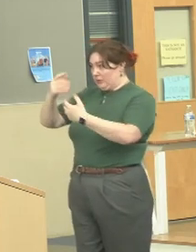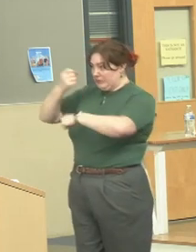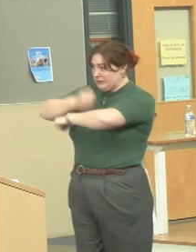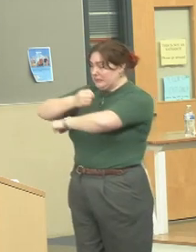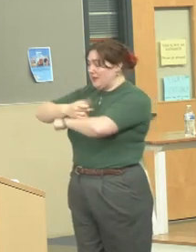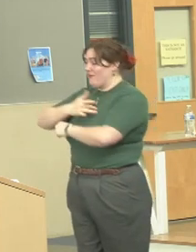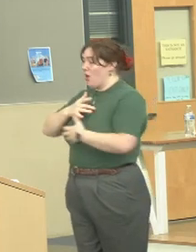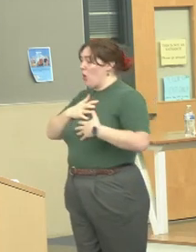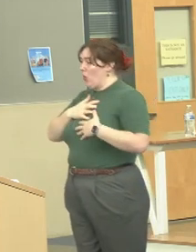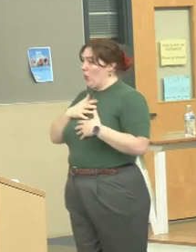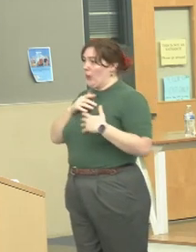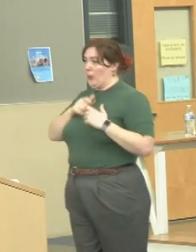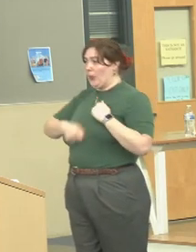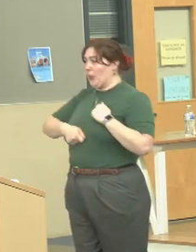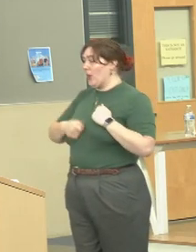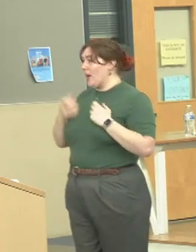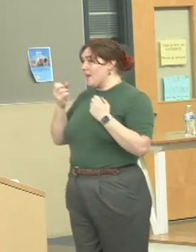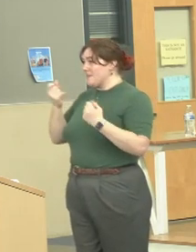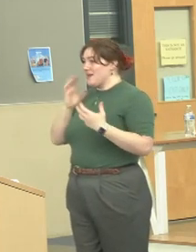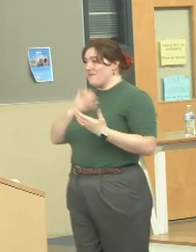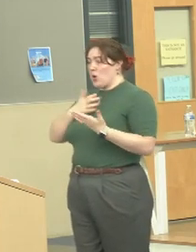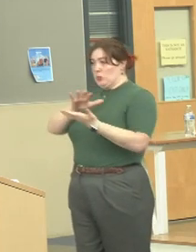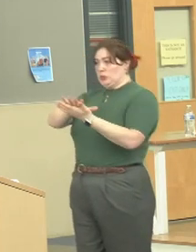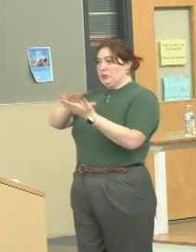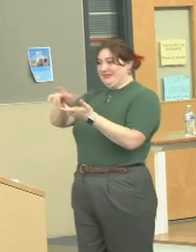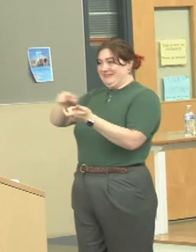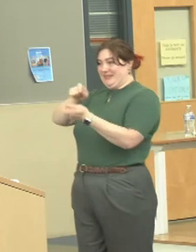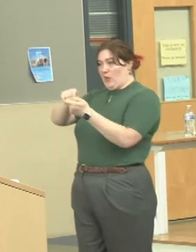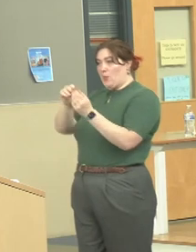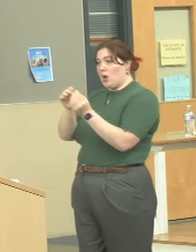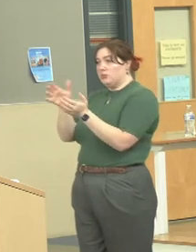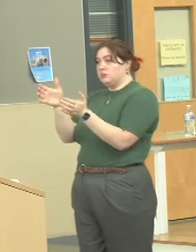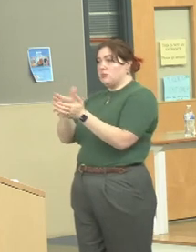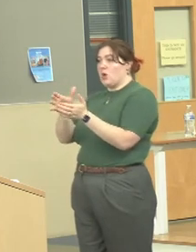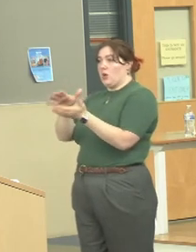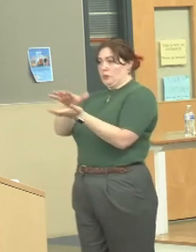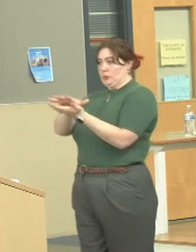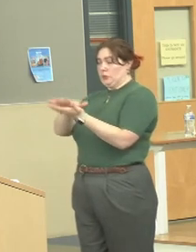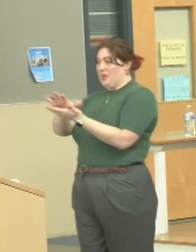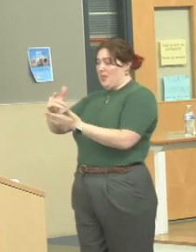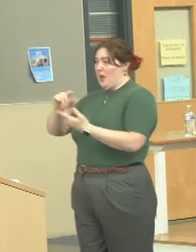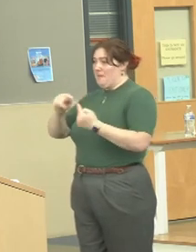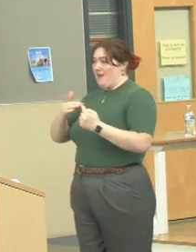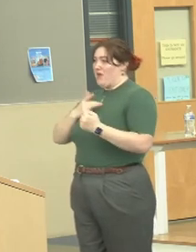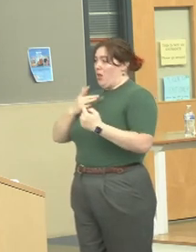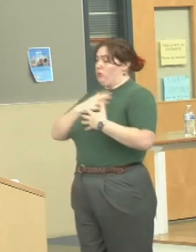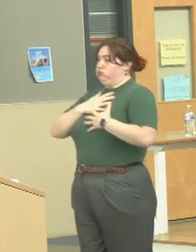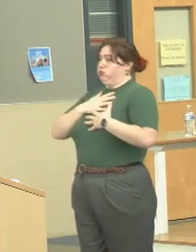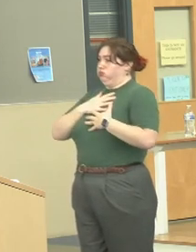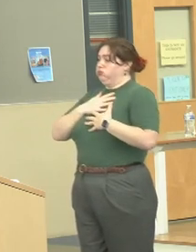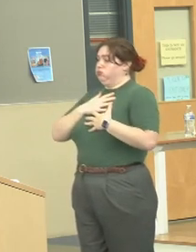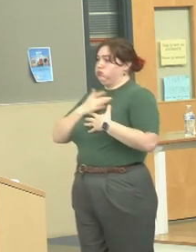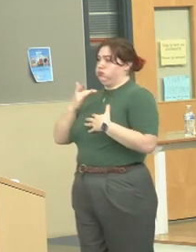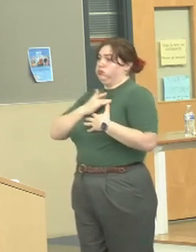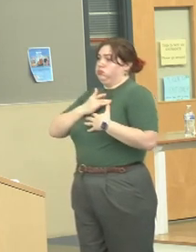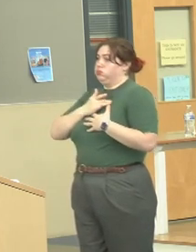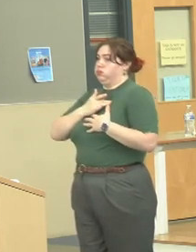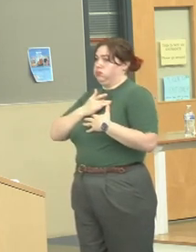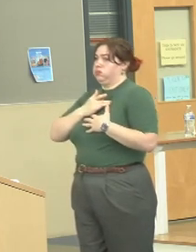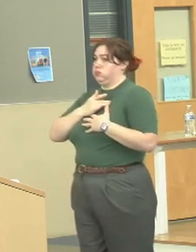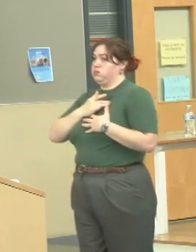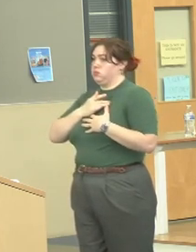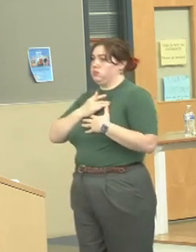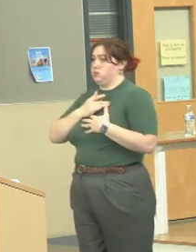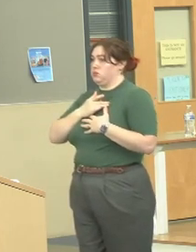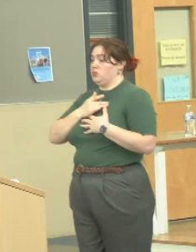in reality, in many of our schools, particularly our smaller schools, that pain is being felt right now. So as